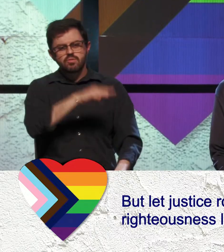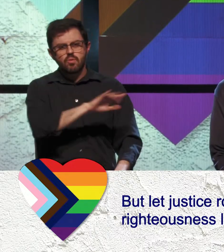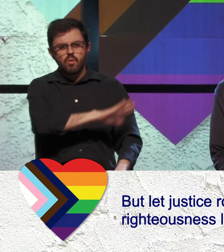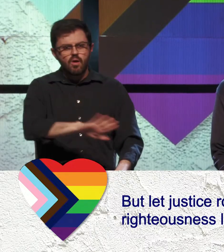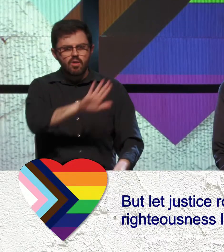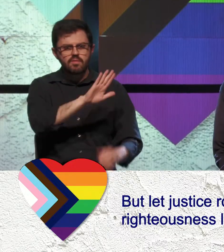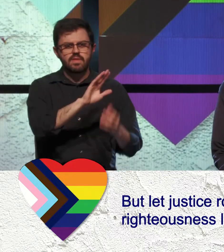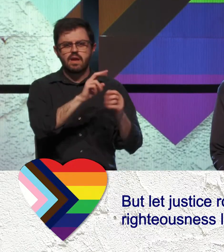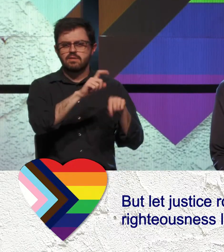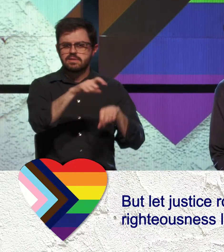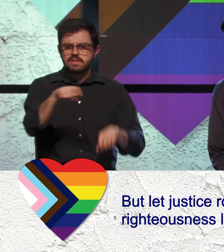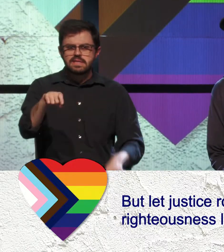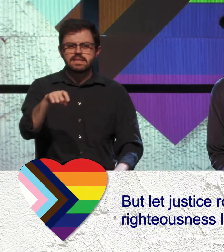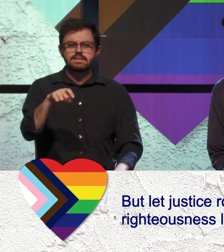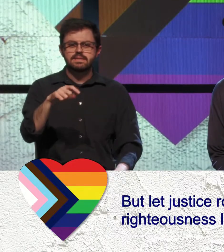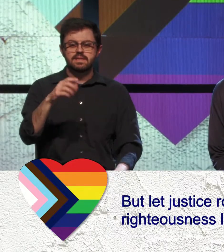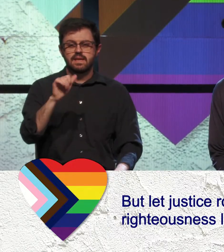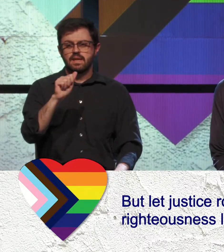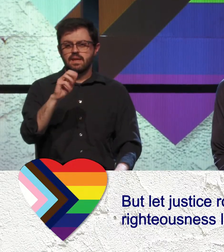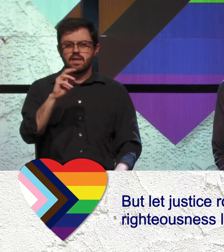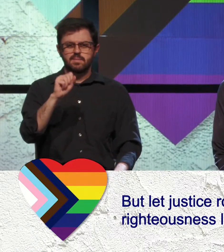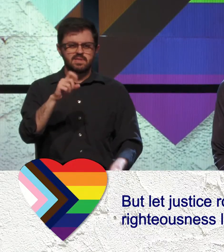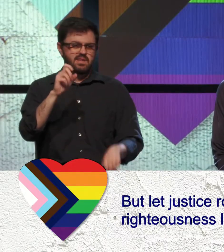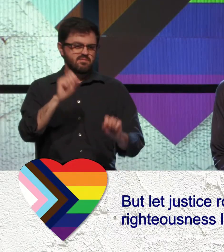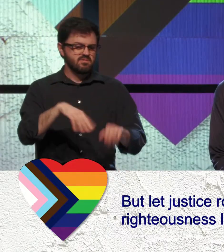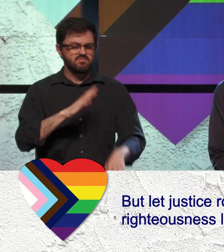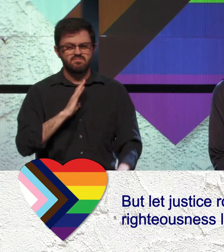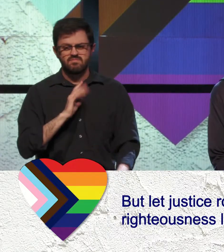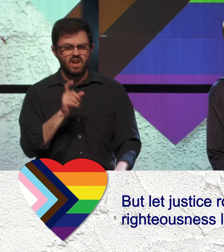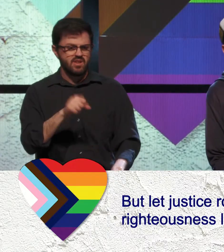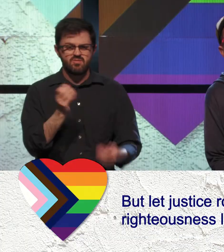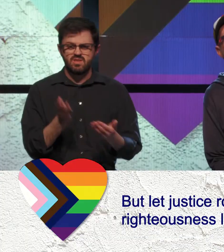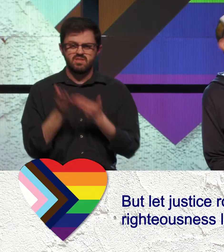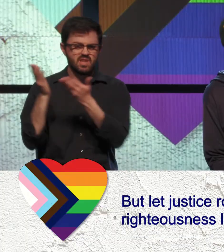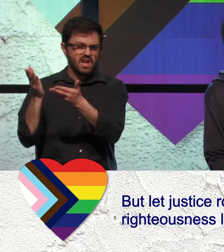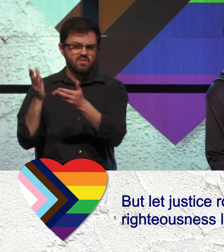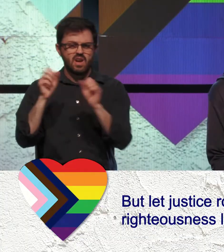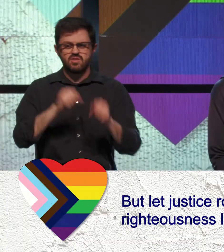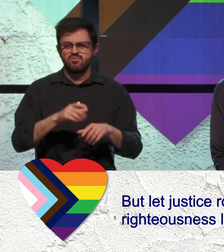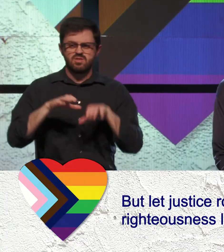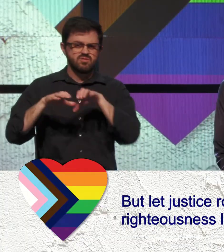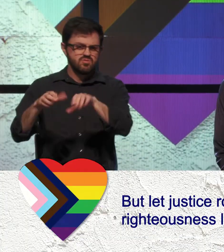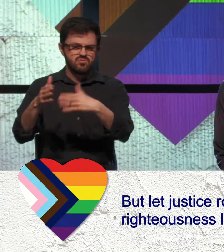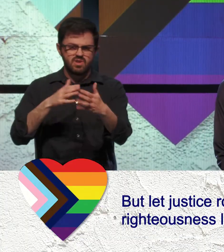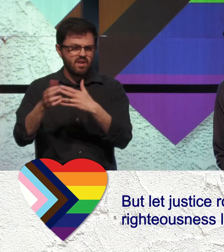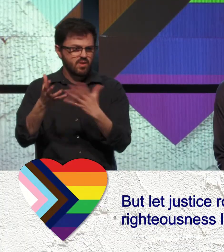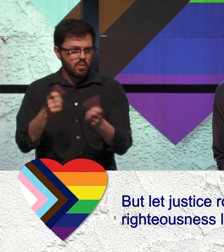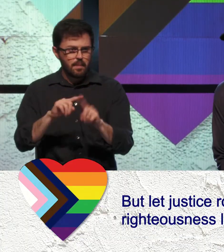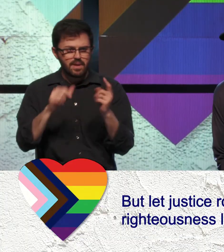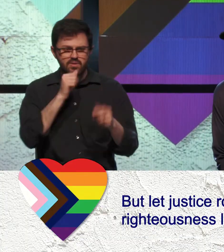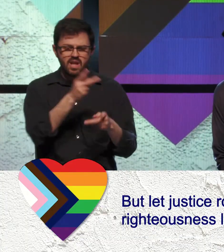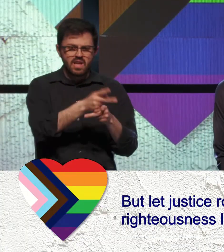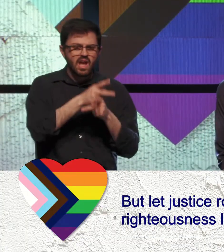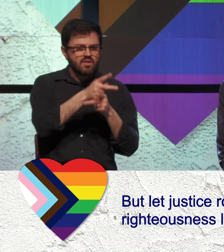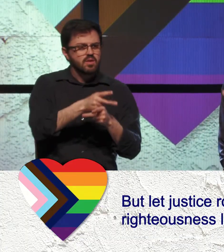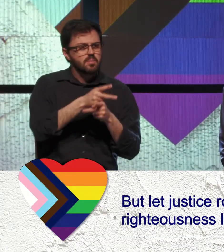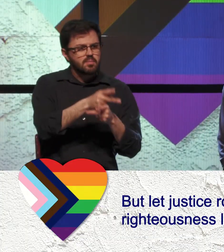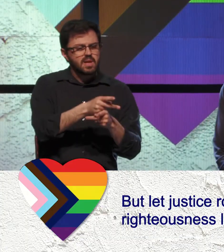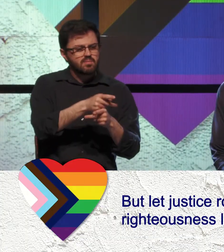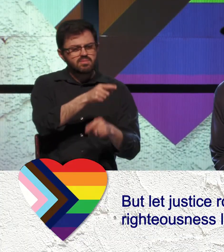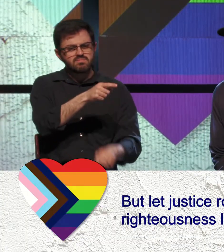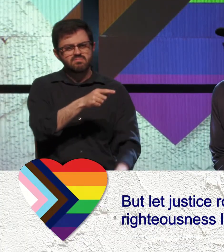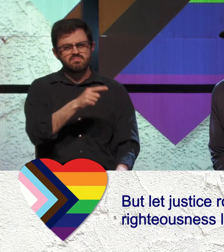bring all of this stuff, but it means nothing. Paul would say, you can speak in the language of tongues, but you're